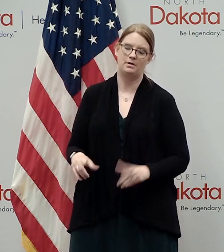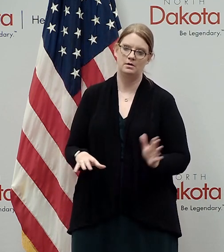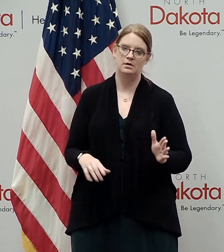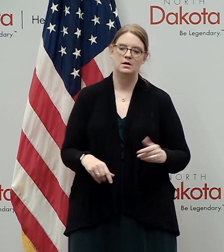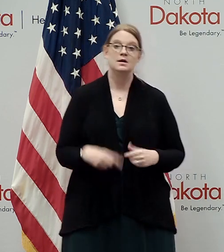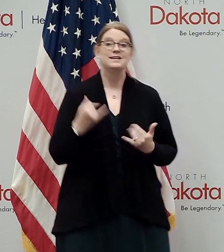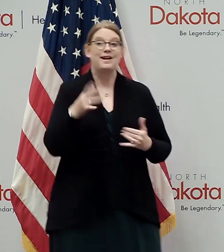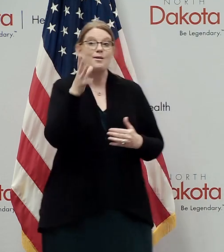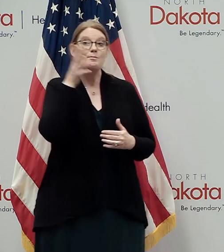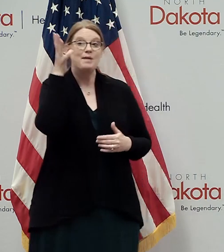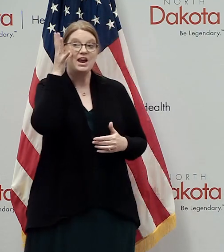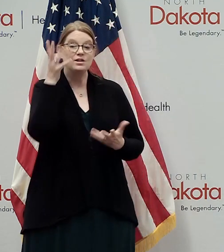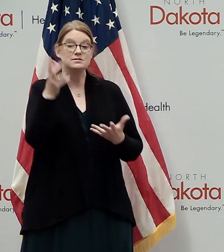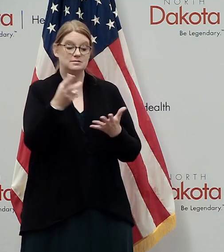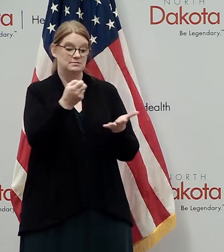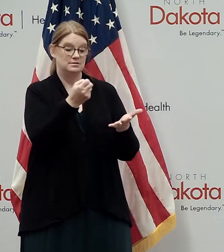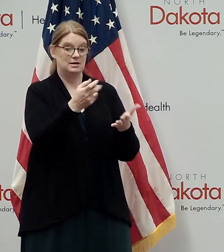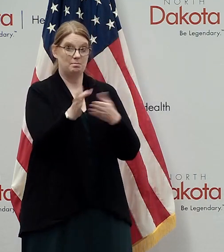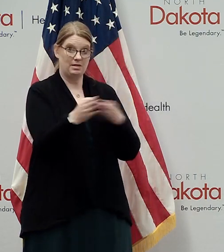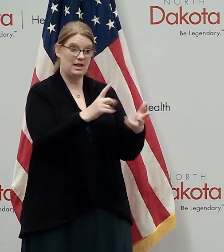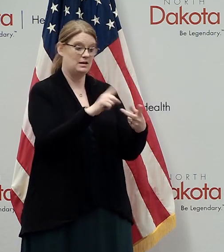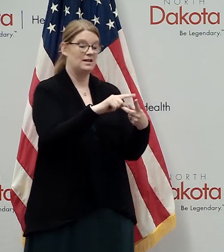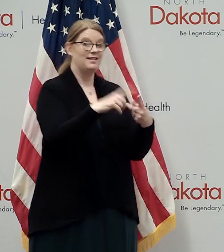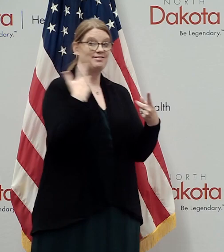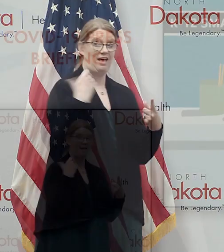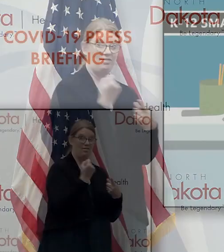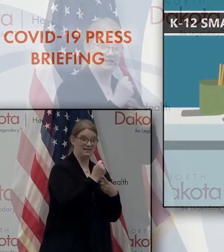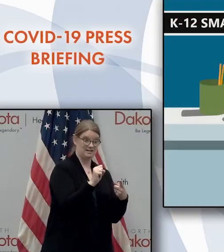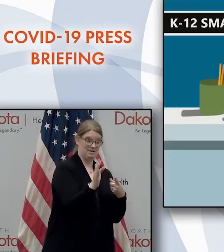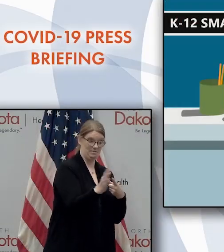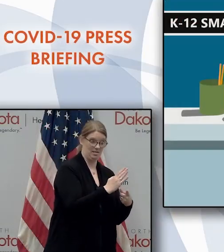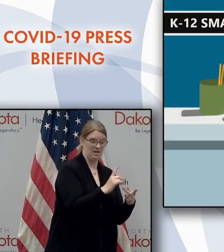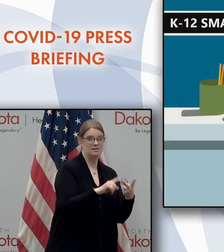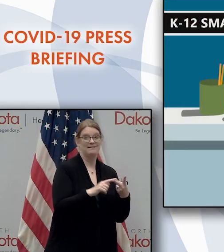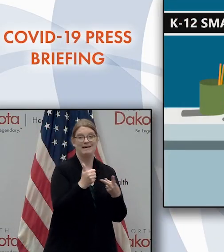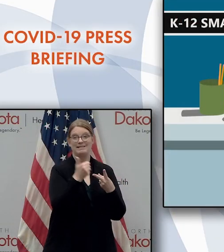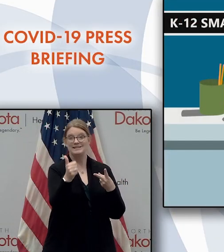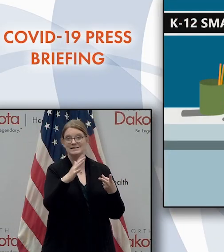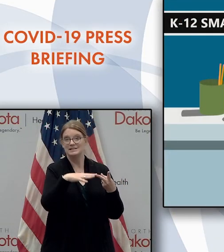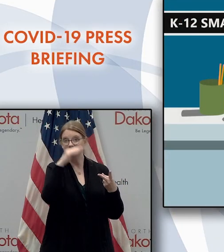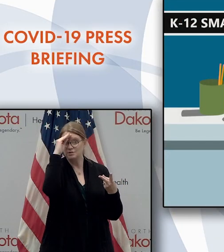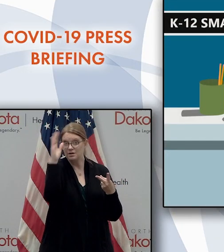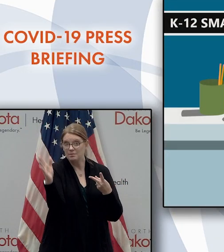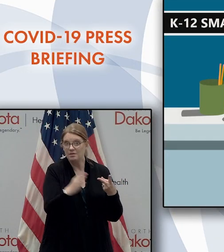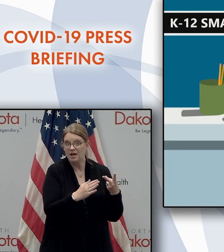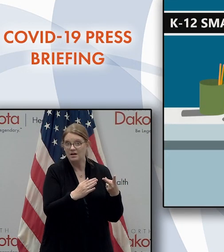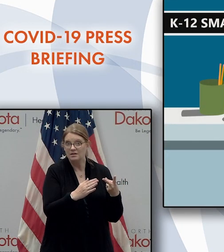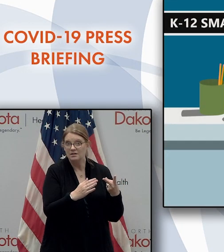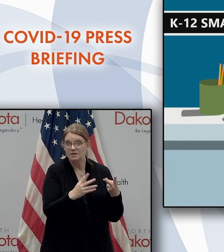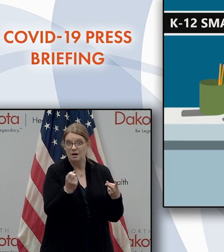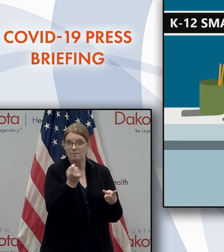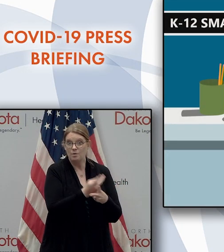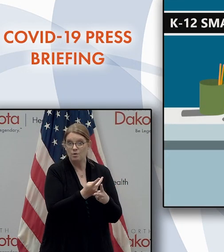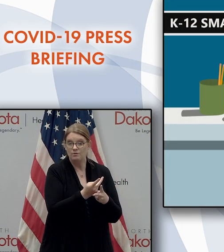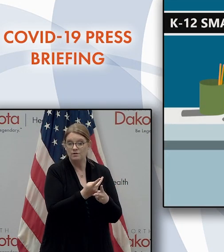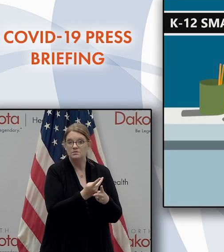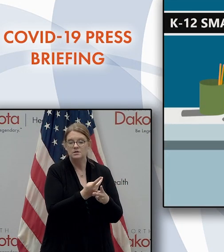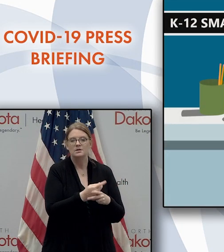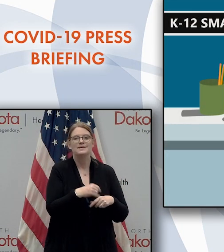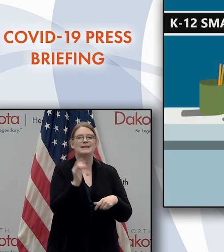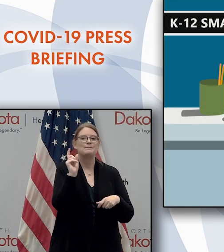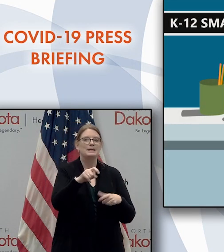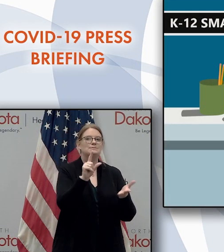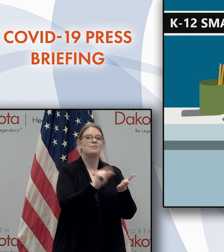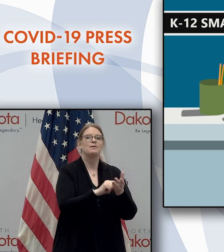these plans are approved, the two plans, the health and safety plan and the distance learning plan, they'll be required to be published on the district's